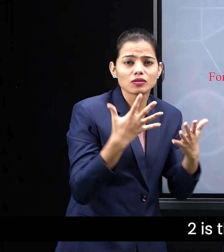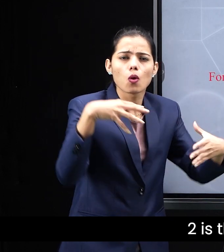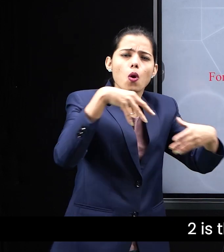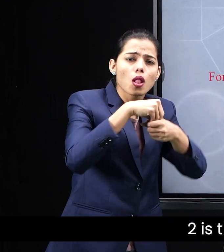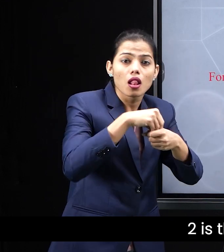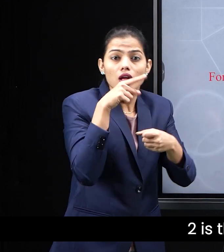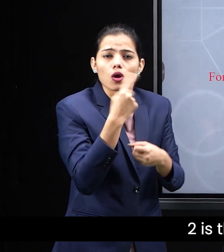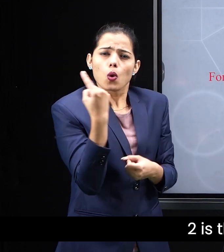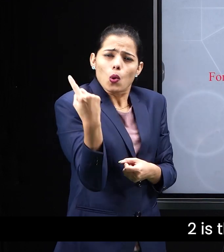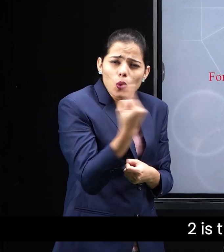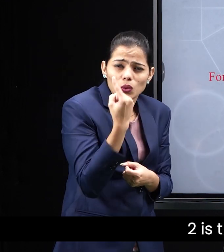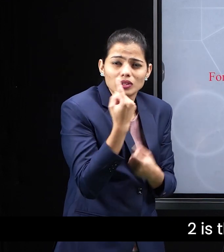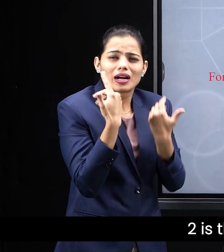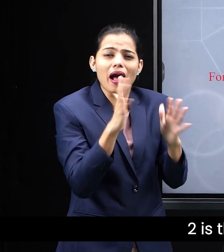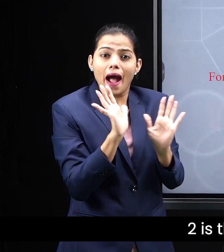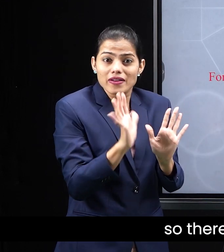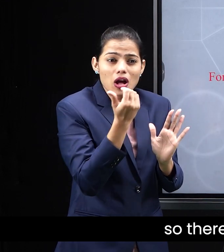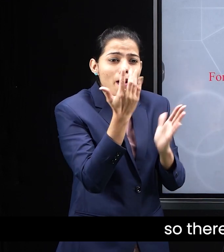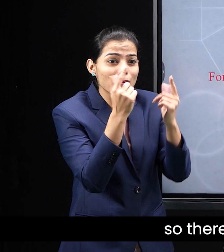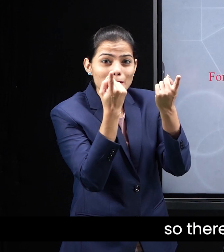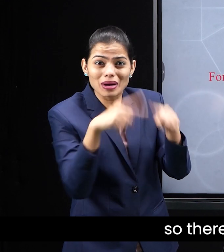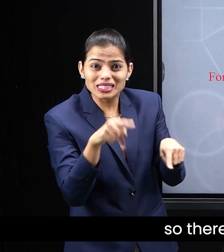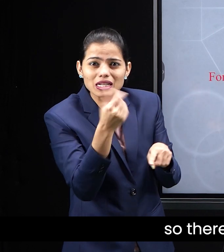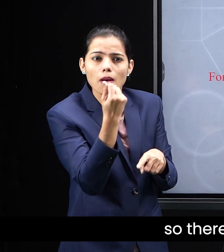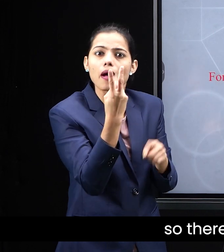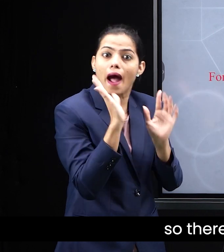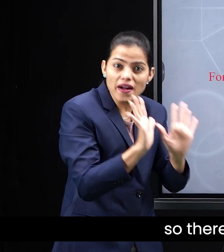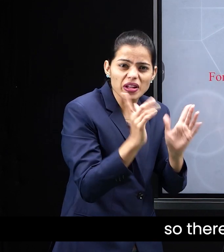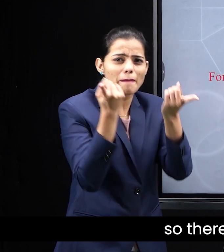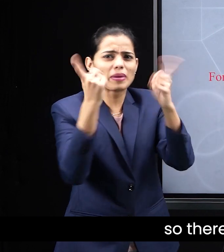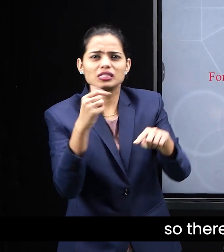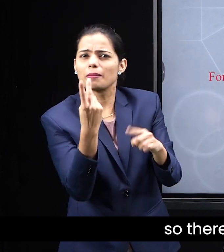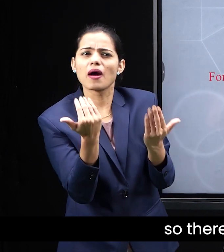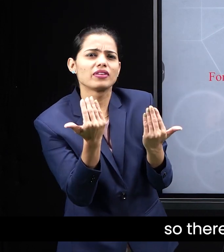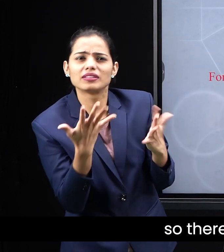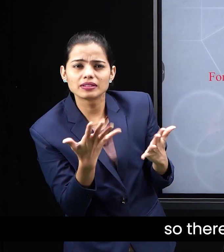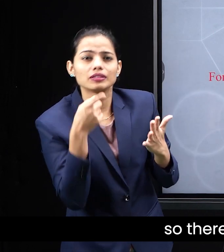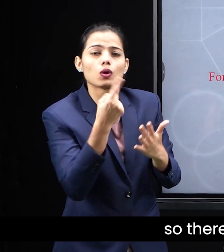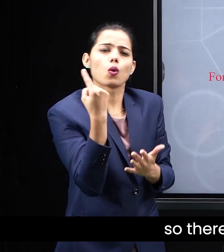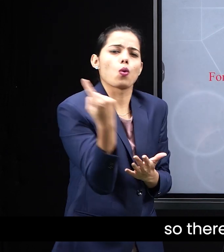the only even prime number, so there is only one element in this set.